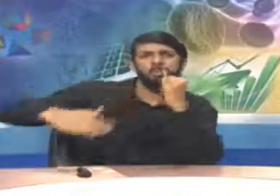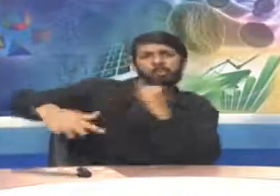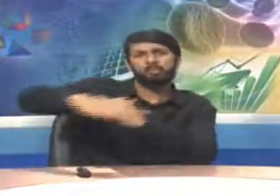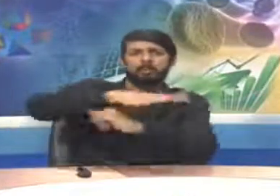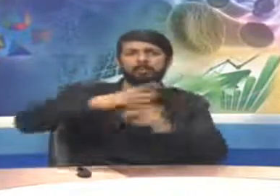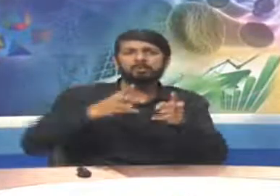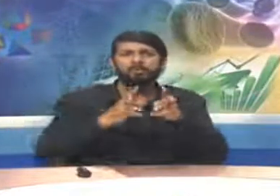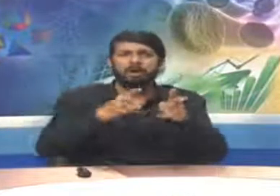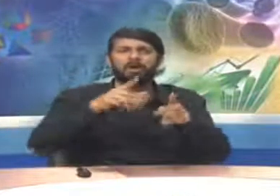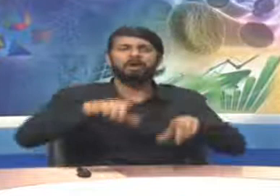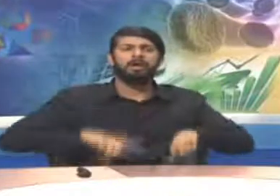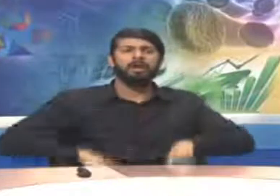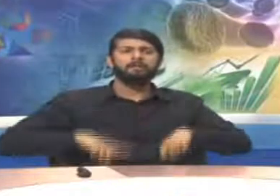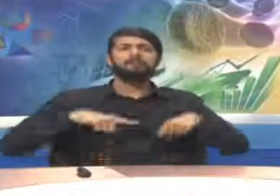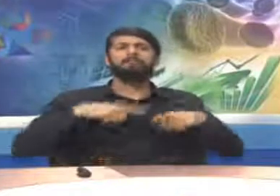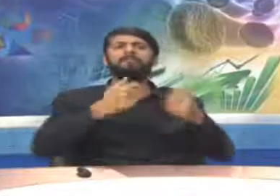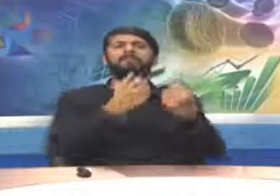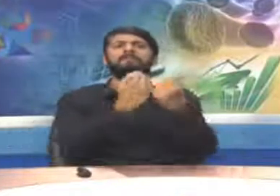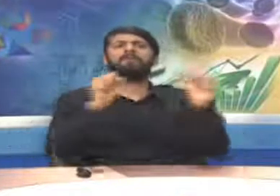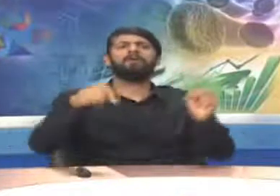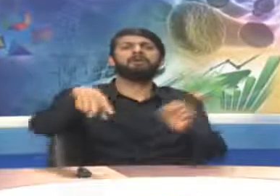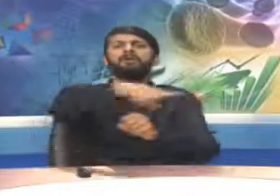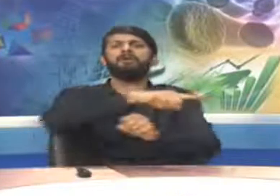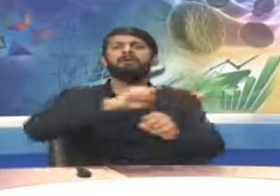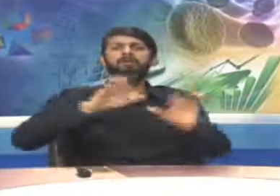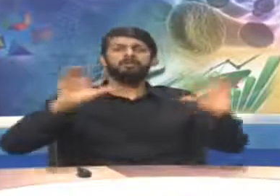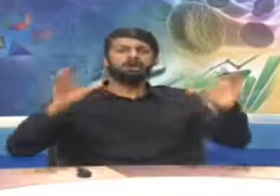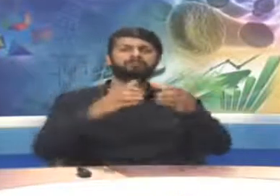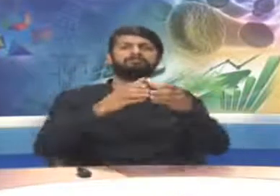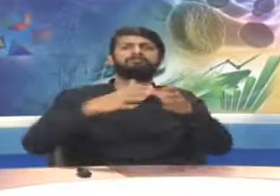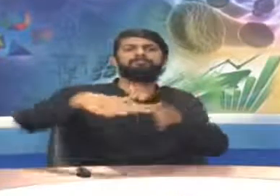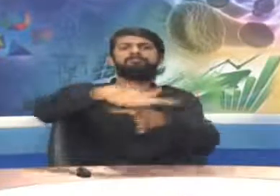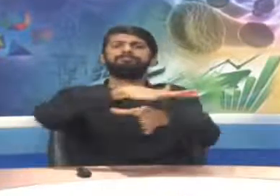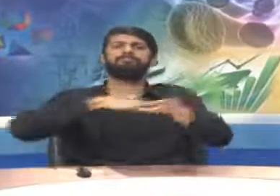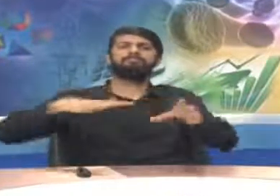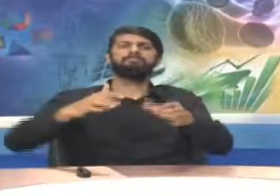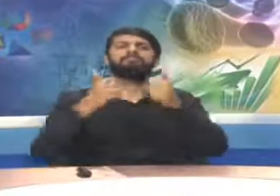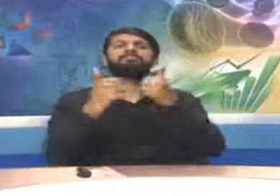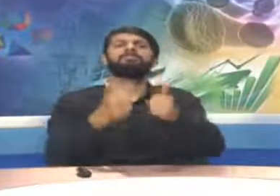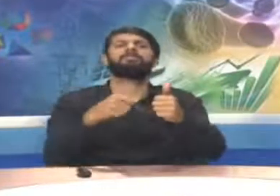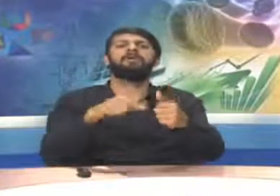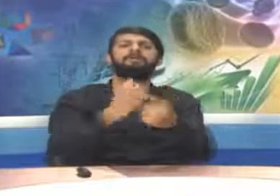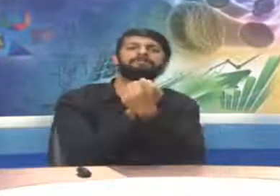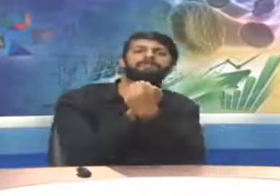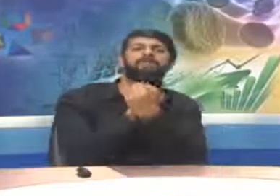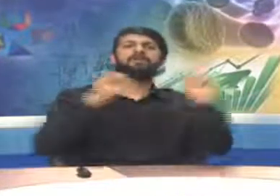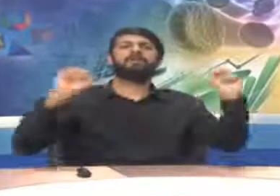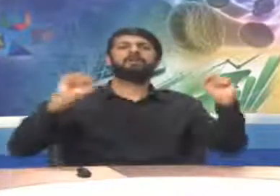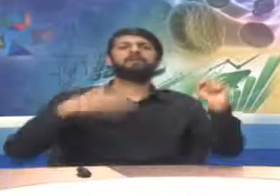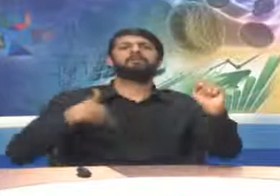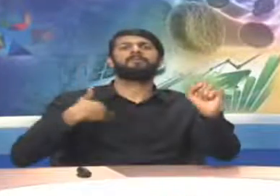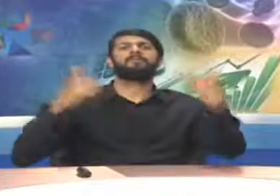in society, and as a way of life for individual and the community.